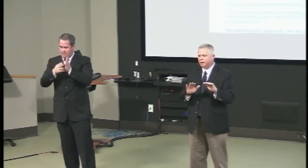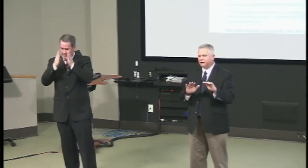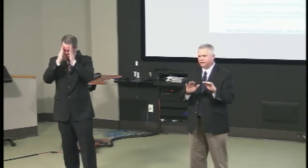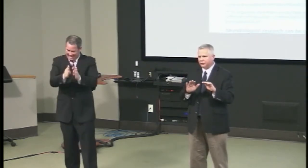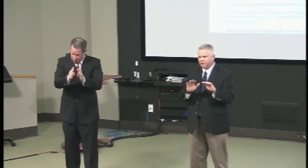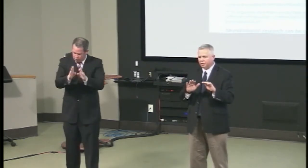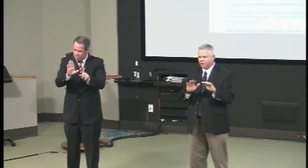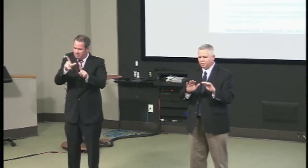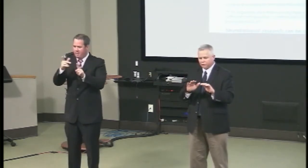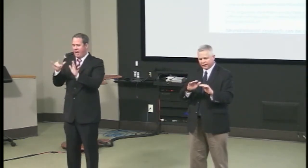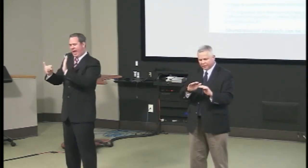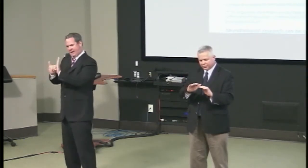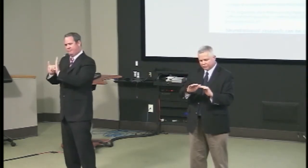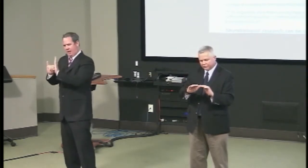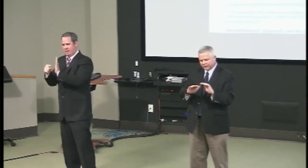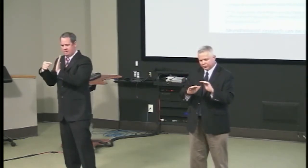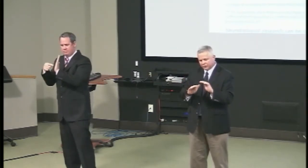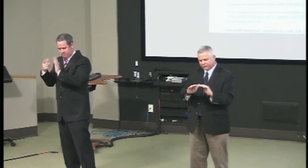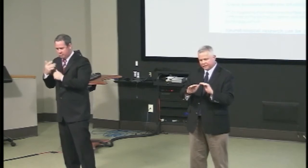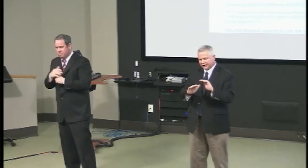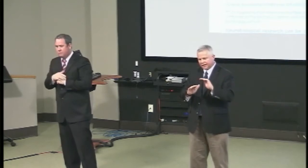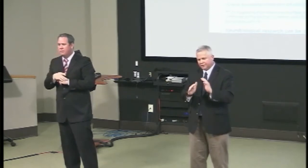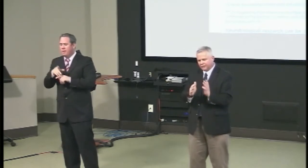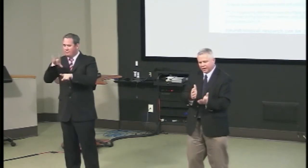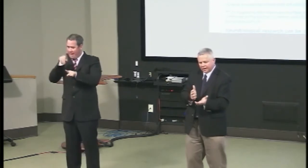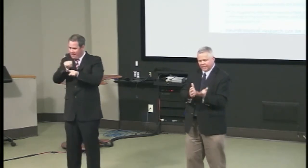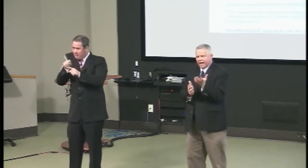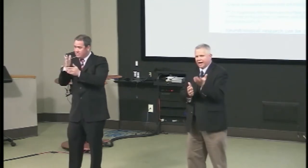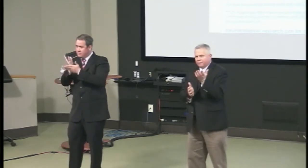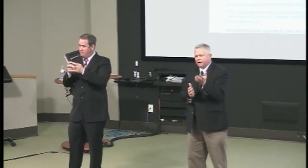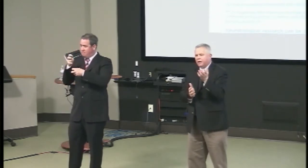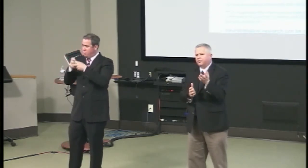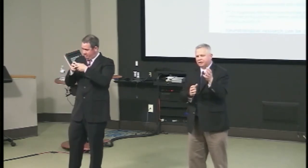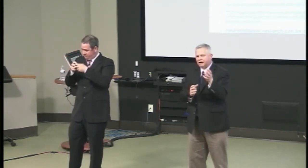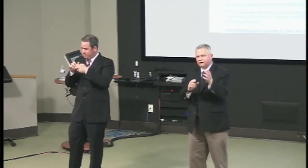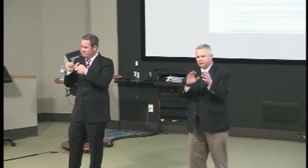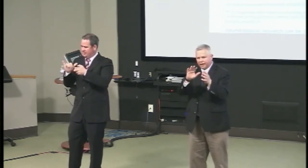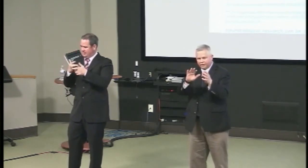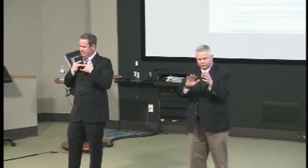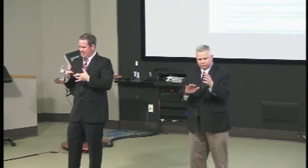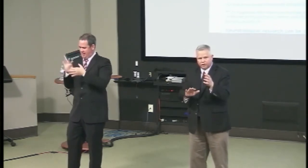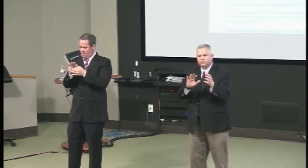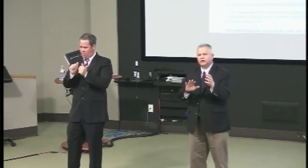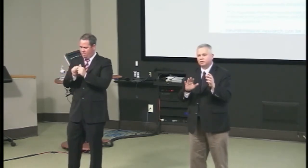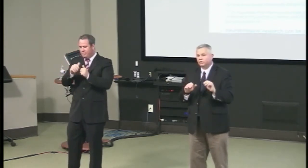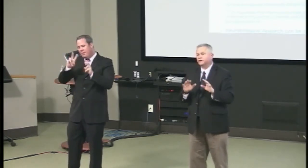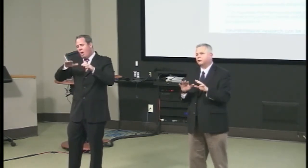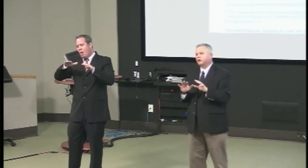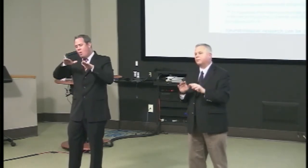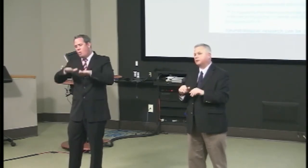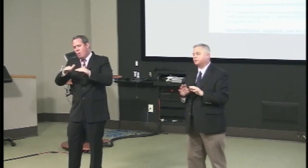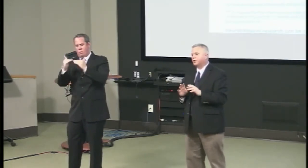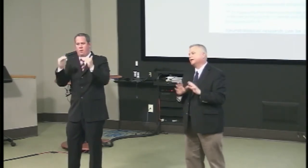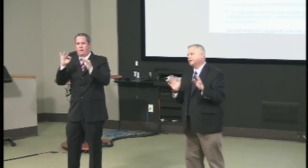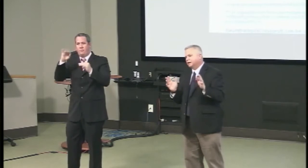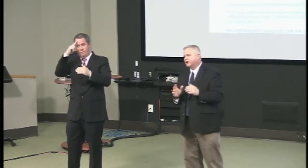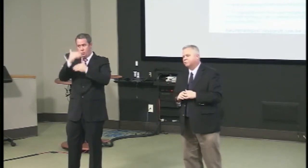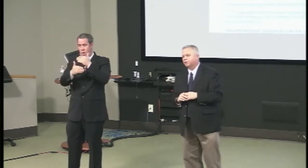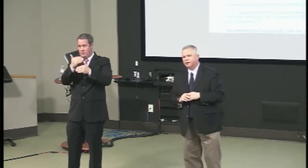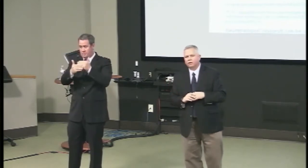low-level processing. So in sort of difficulties in amping up the signal and reducing noise, or problems with